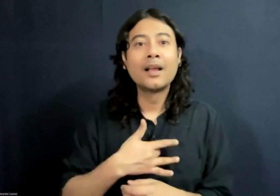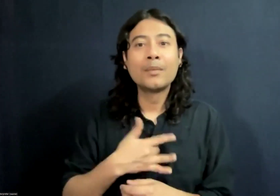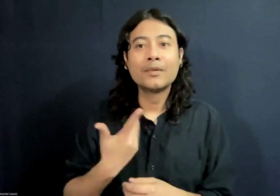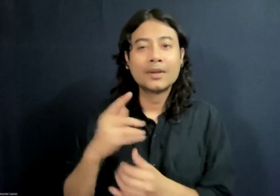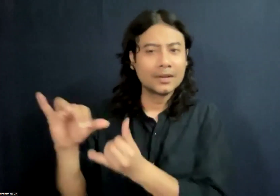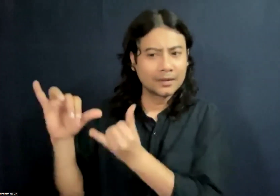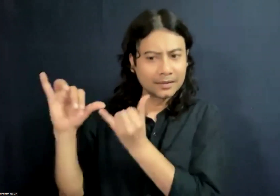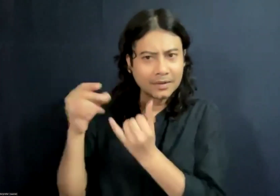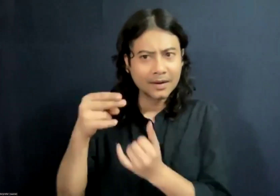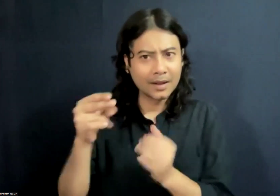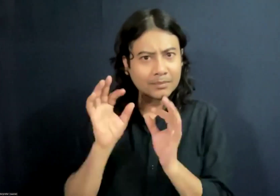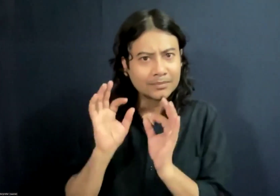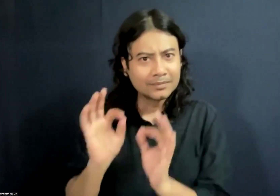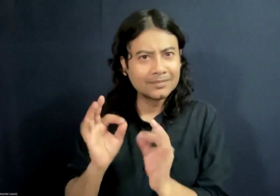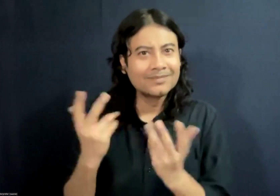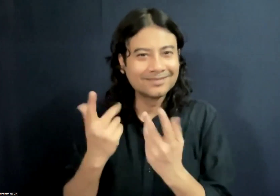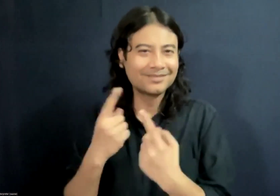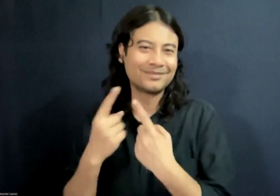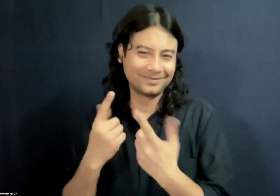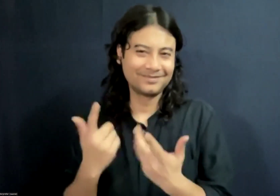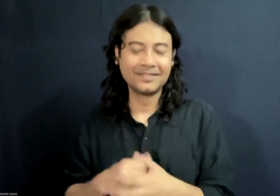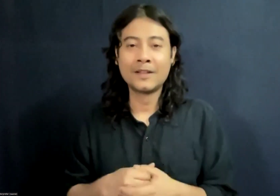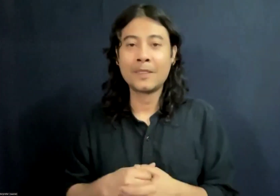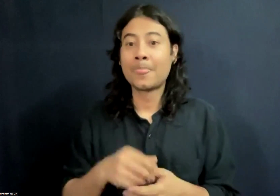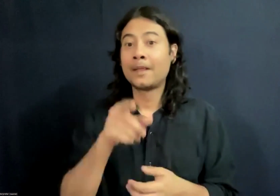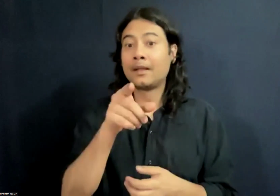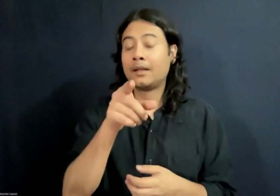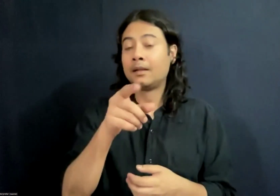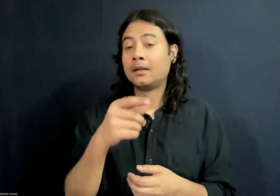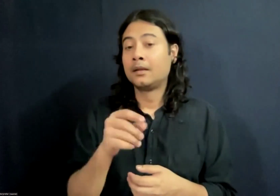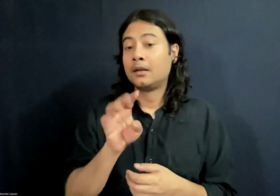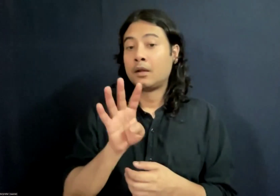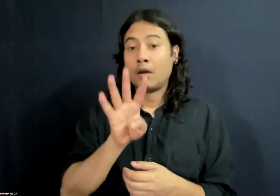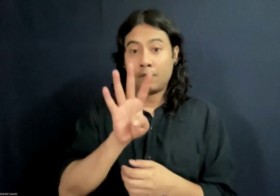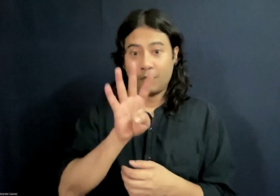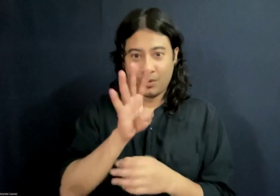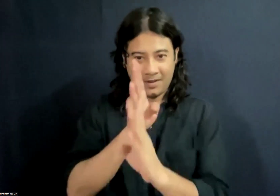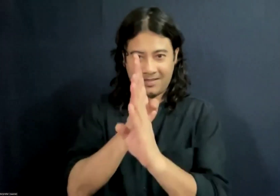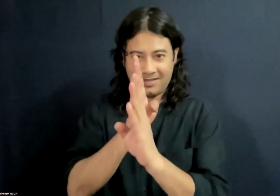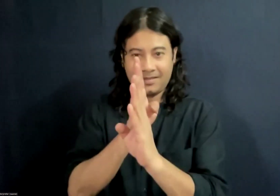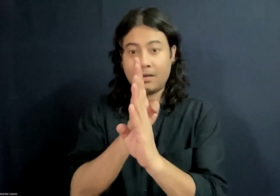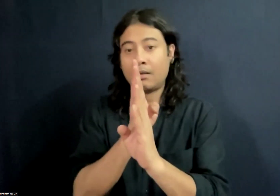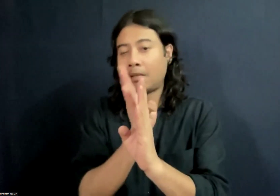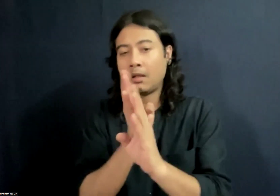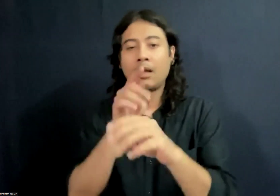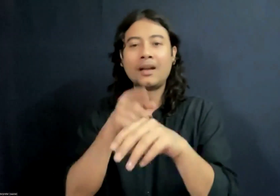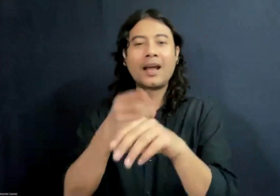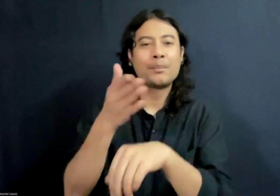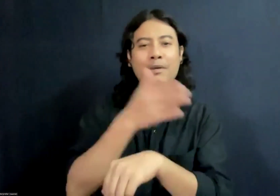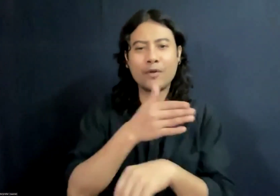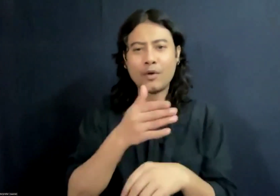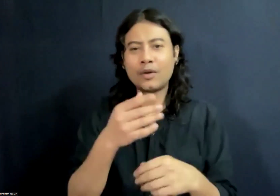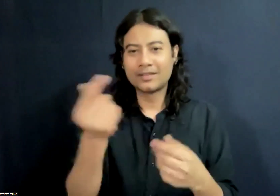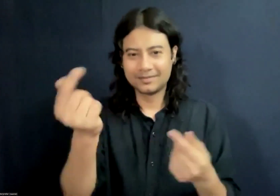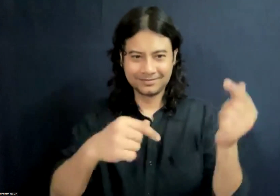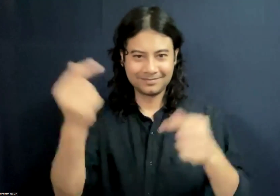our japa. We just finished. Those of you who joined before 4 o'clock, we chanted